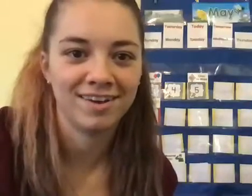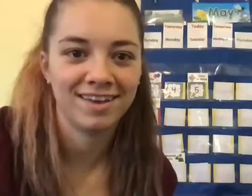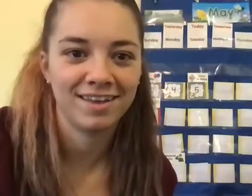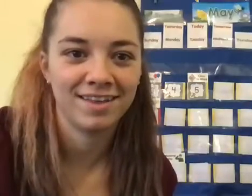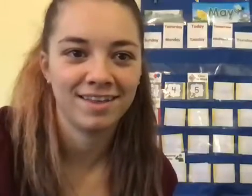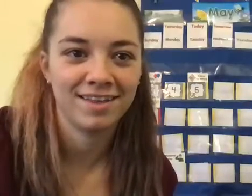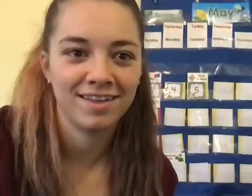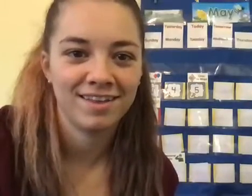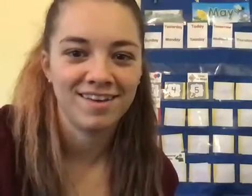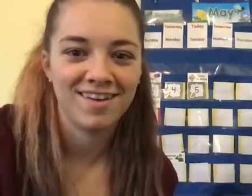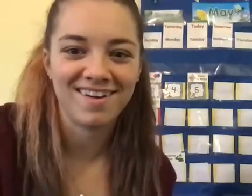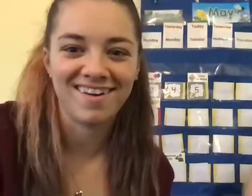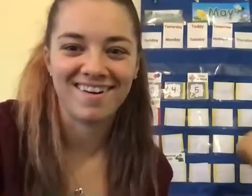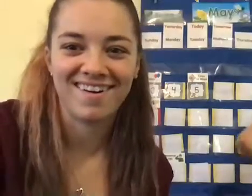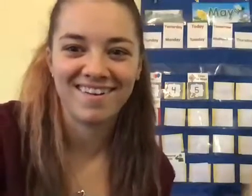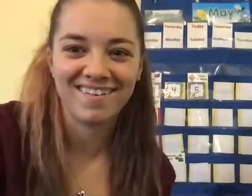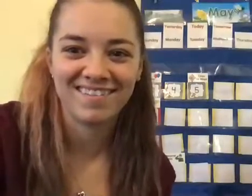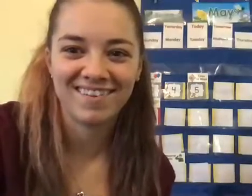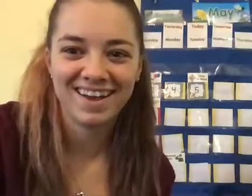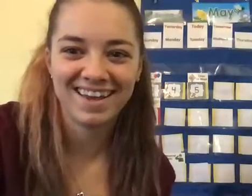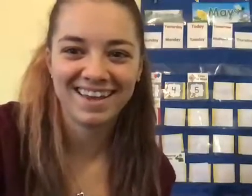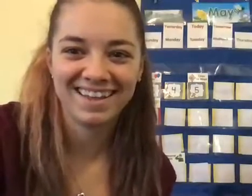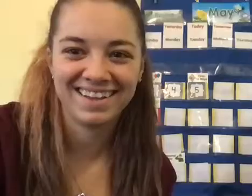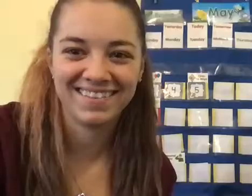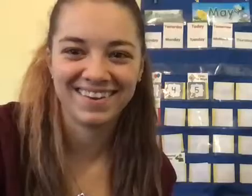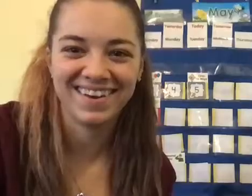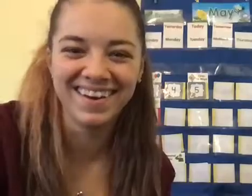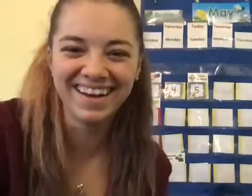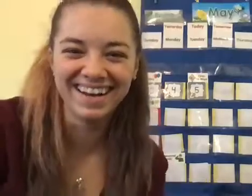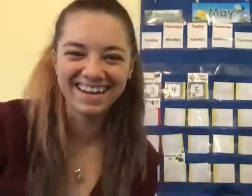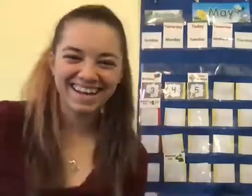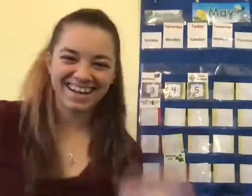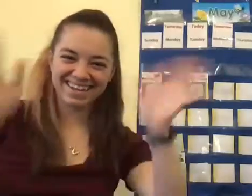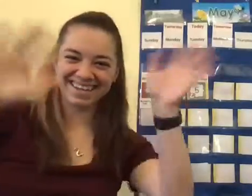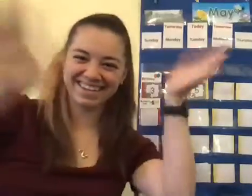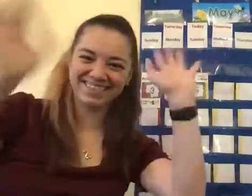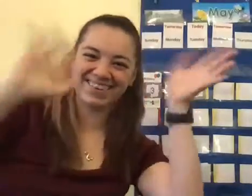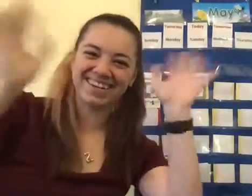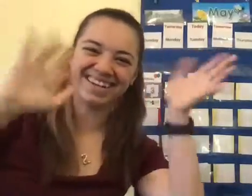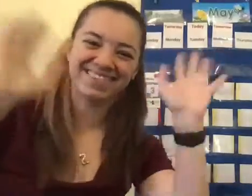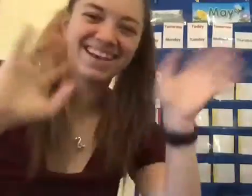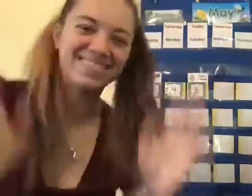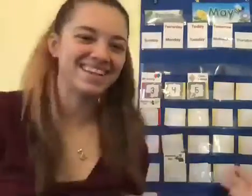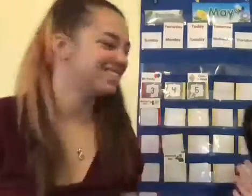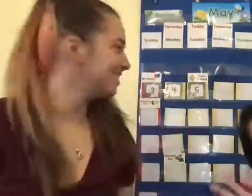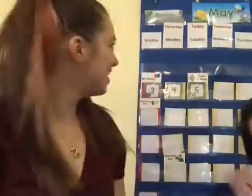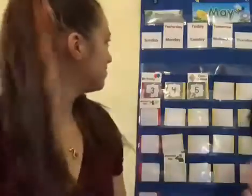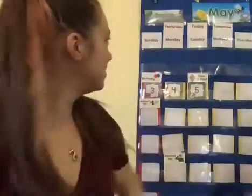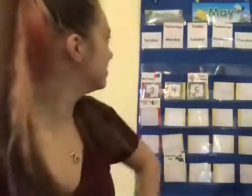It'll have the red. Mm-hmm. All right, here we go. Good morning, my friends, and happy, what are